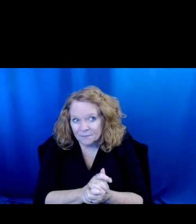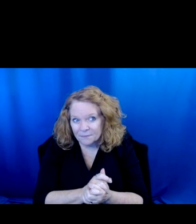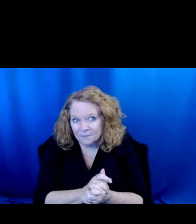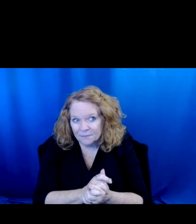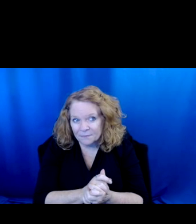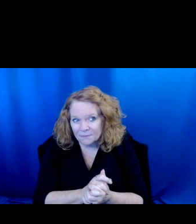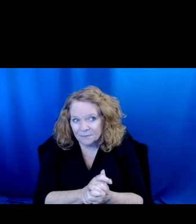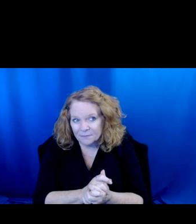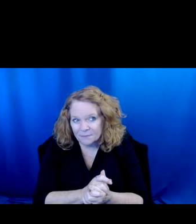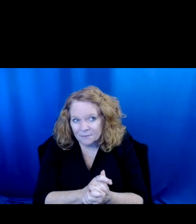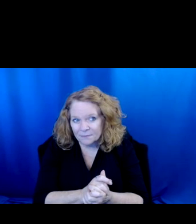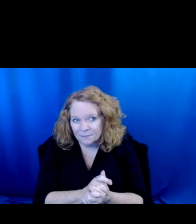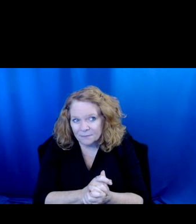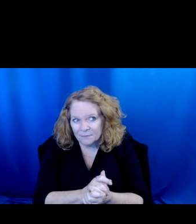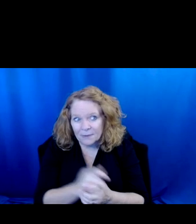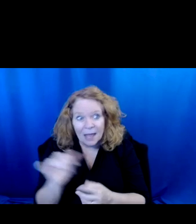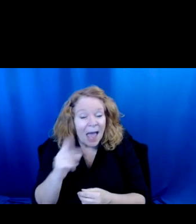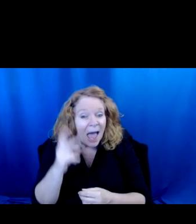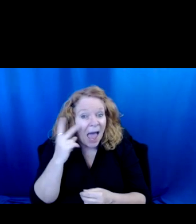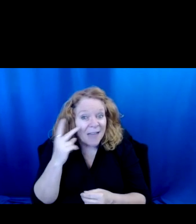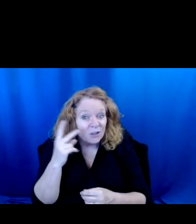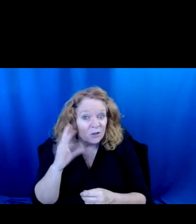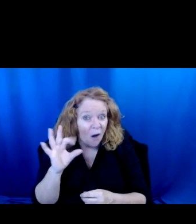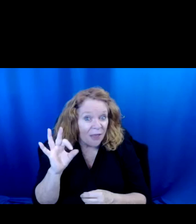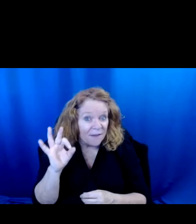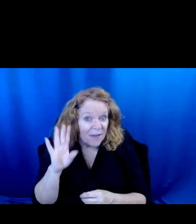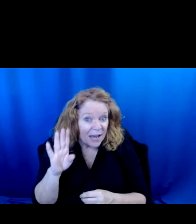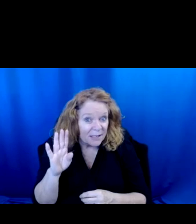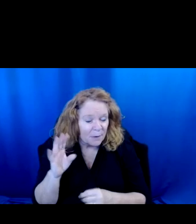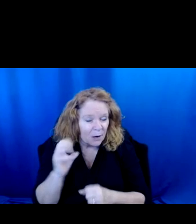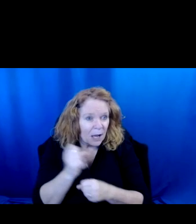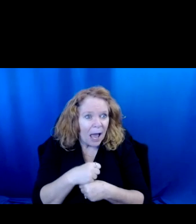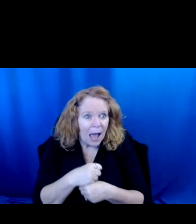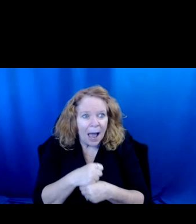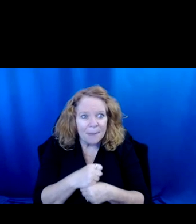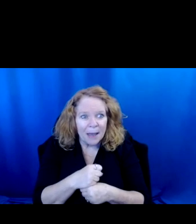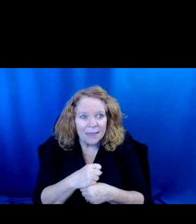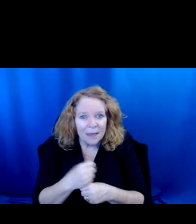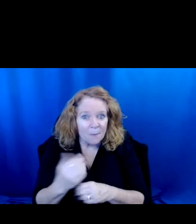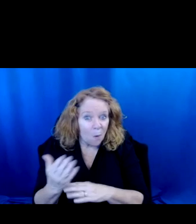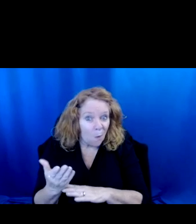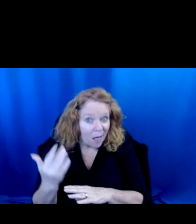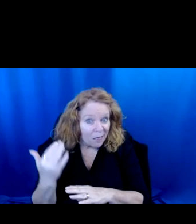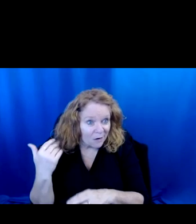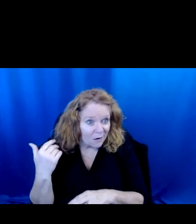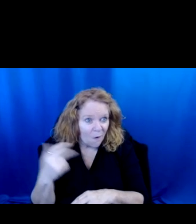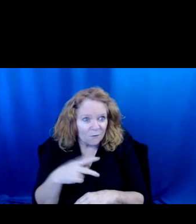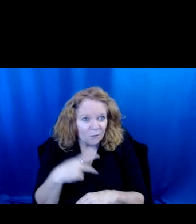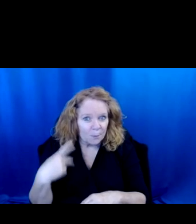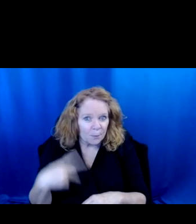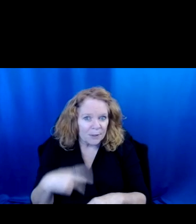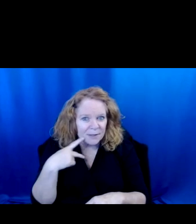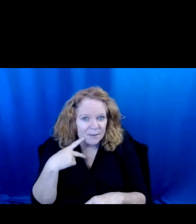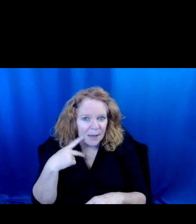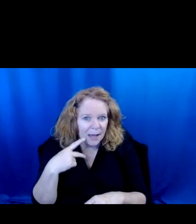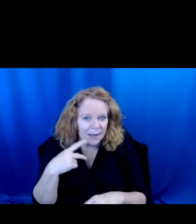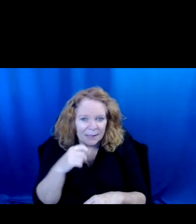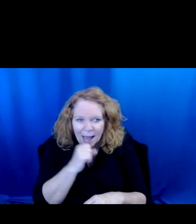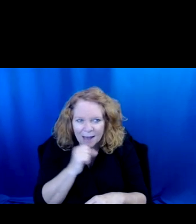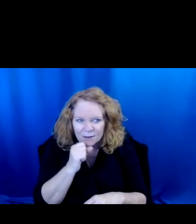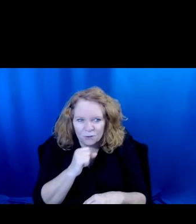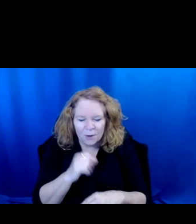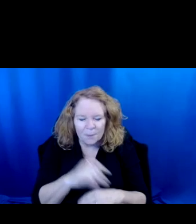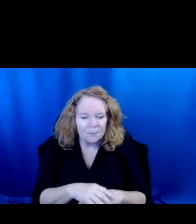As we saw in the Facebook group, I made quite a while ago a model of Princess Peggy's parlour. Princess